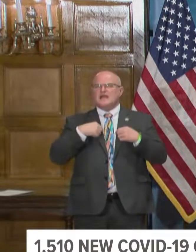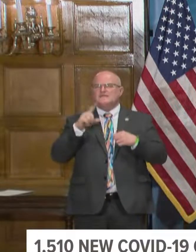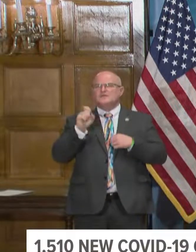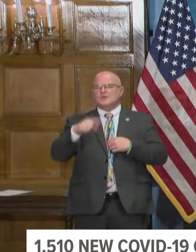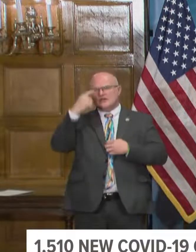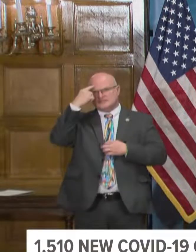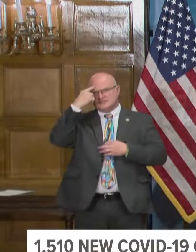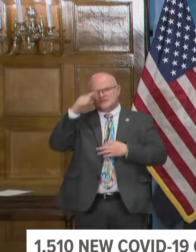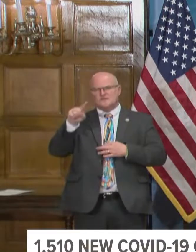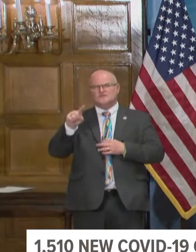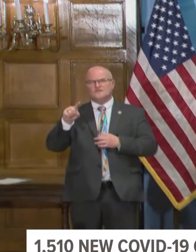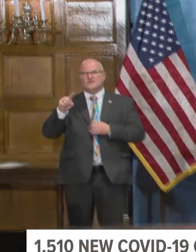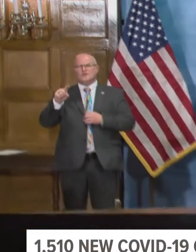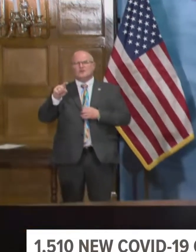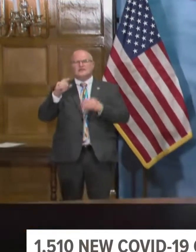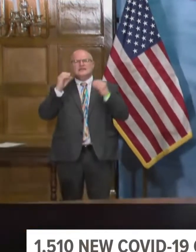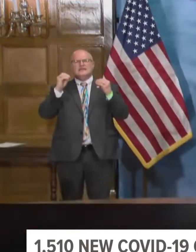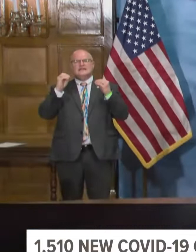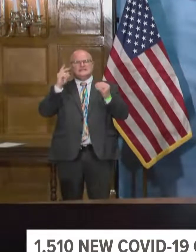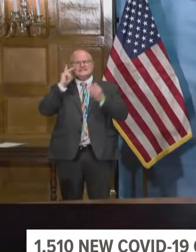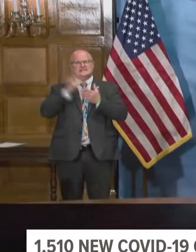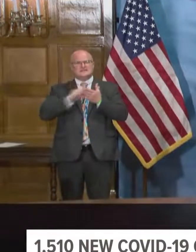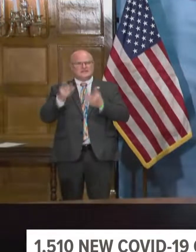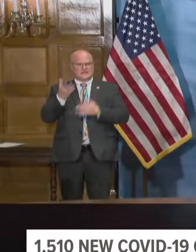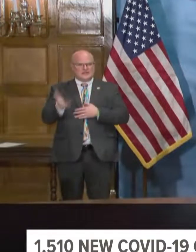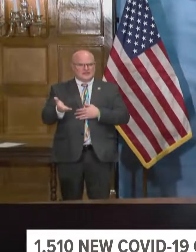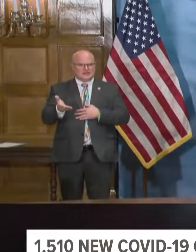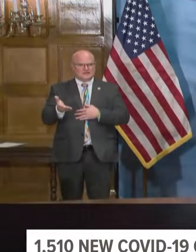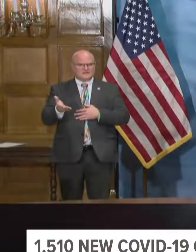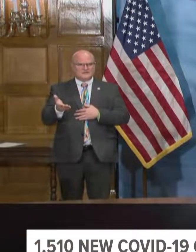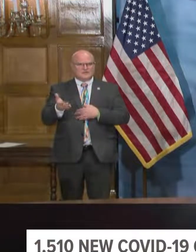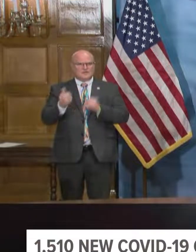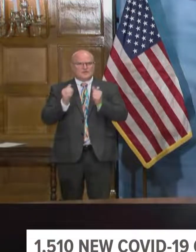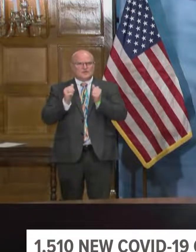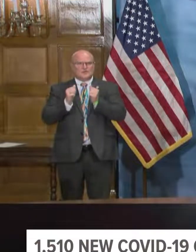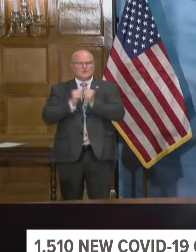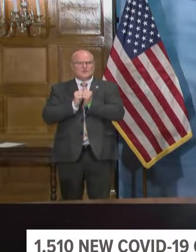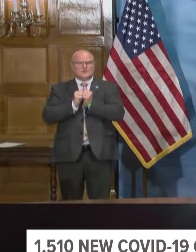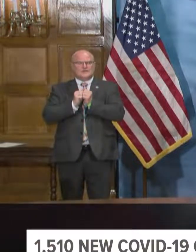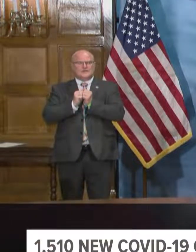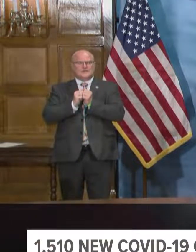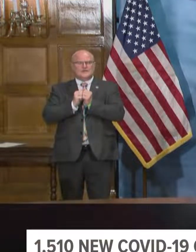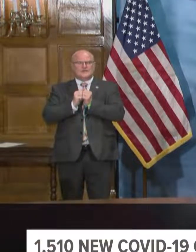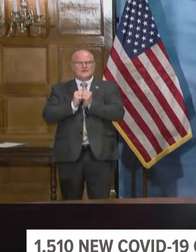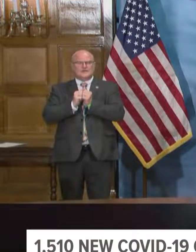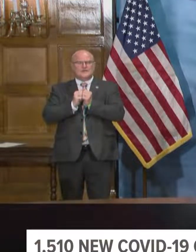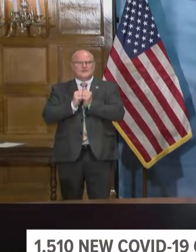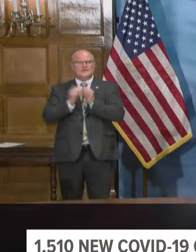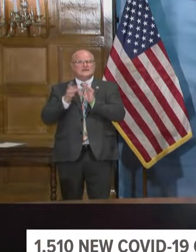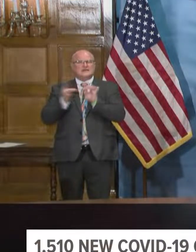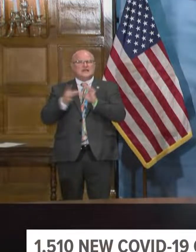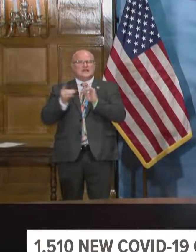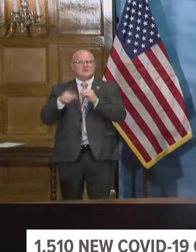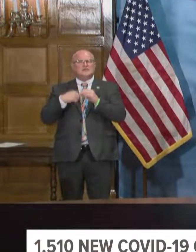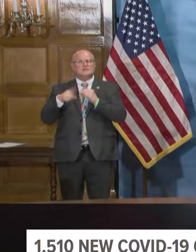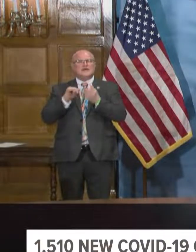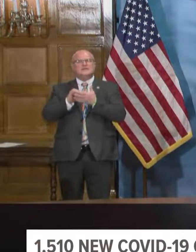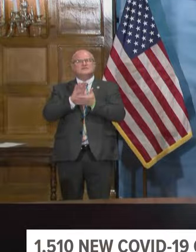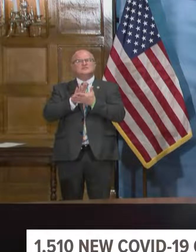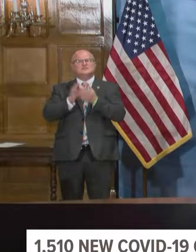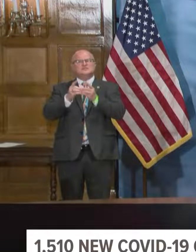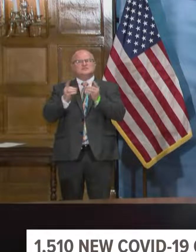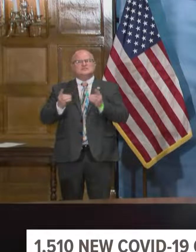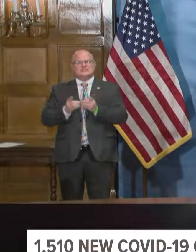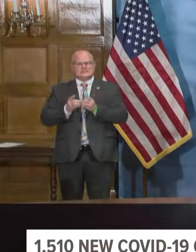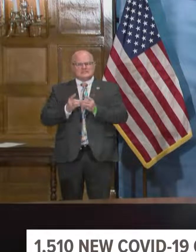for the Education Secretary that is there with to see if she could comment on the school district of